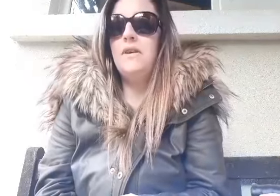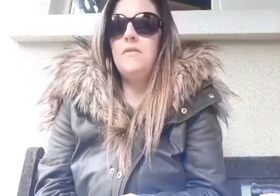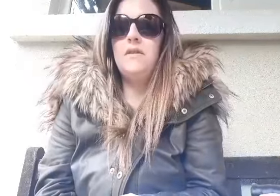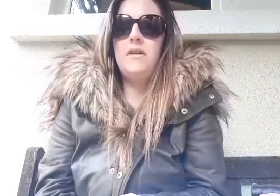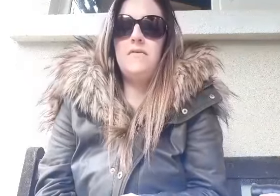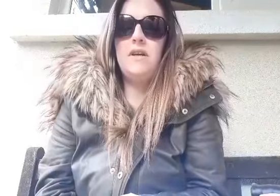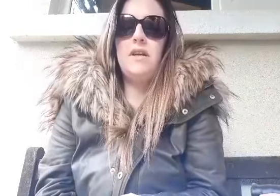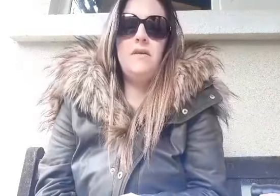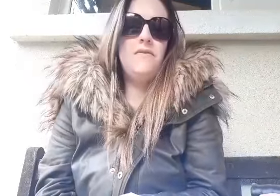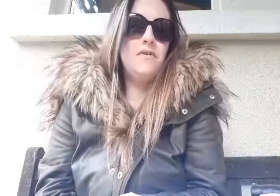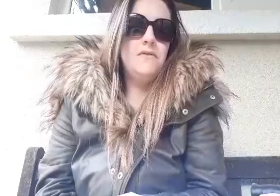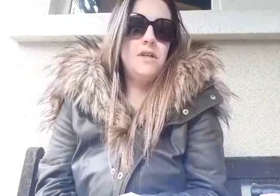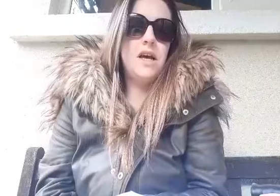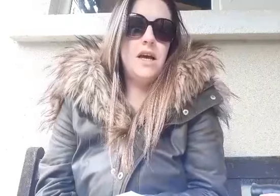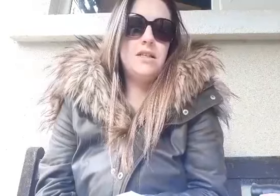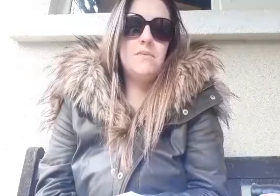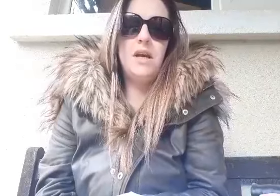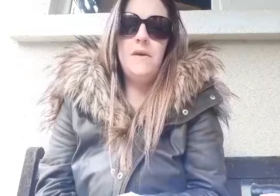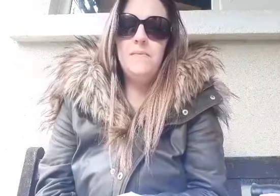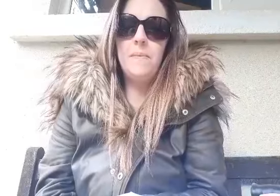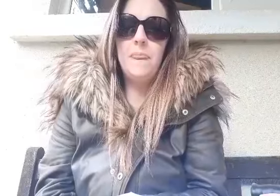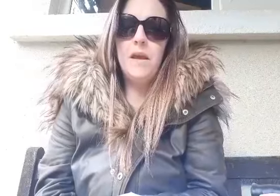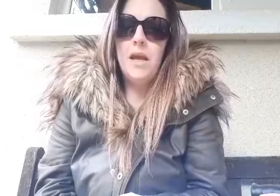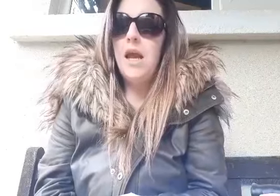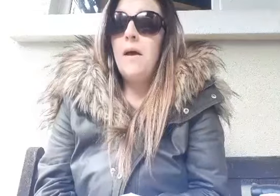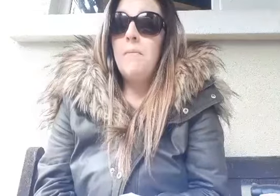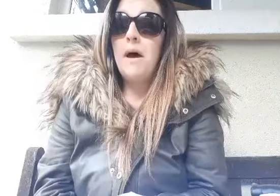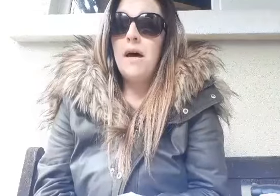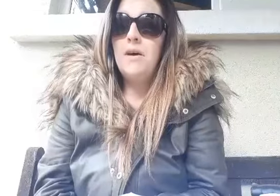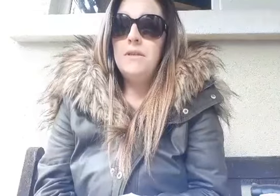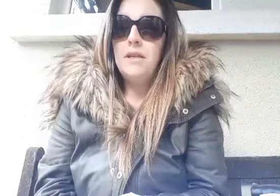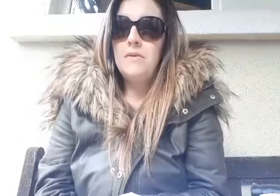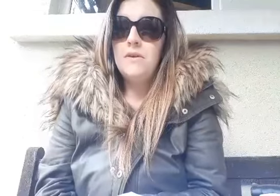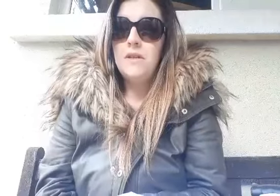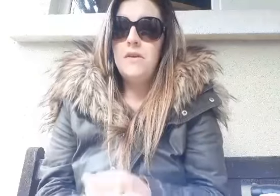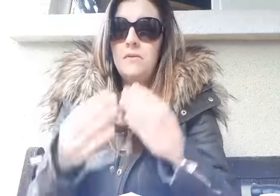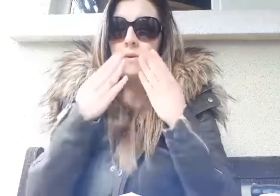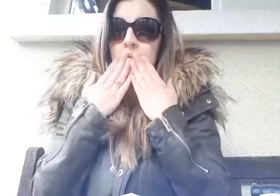can think of any, feel free to ask me. But I hope to see you all soon.